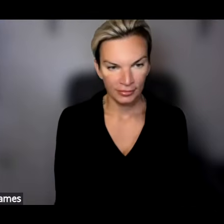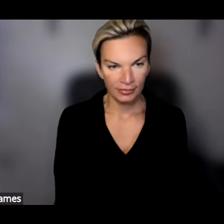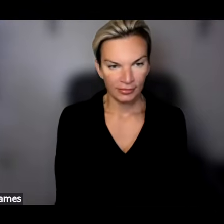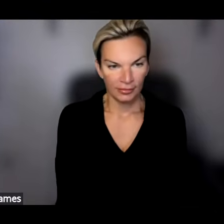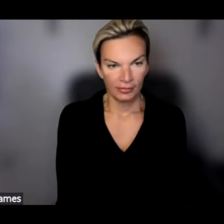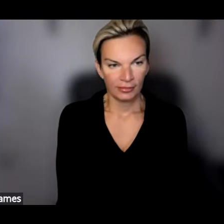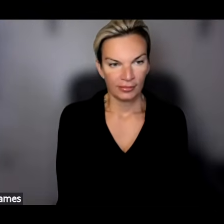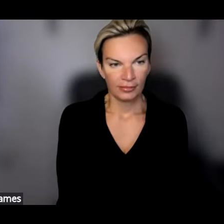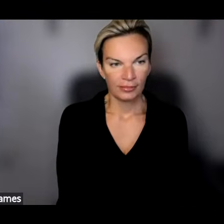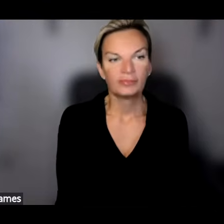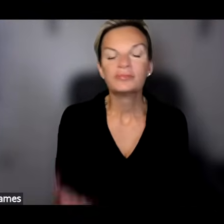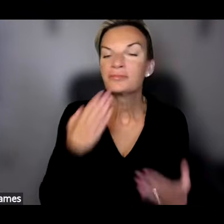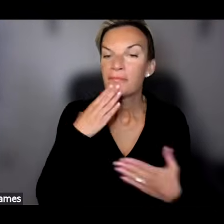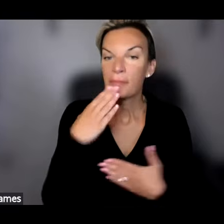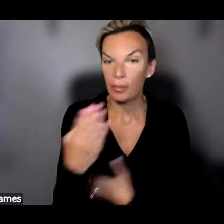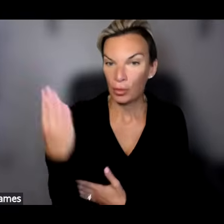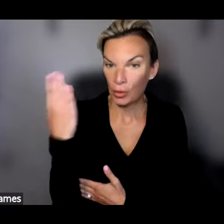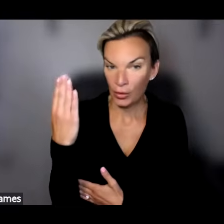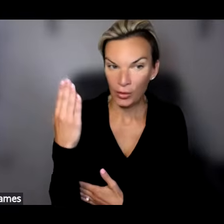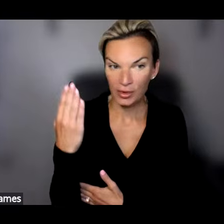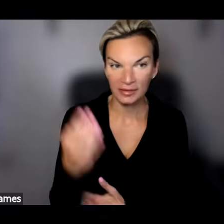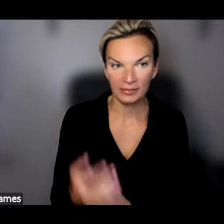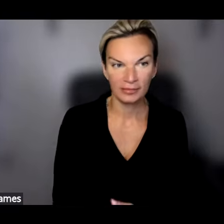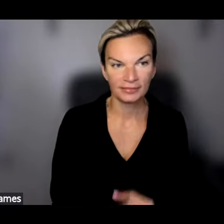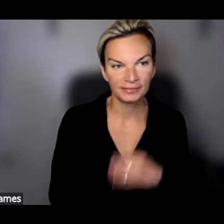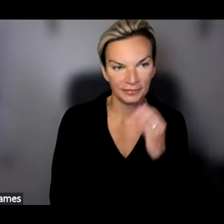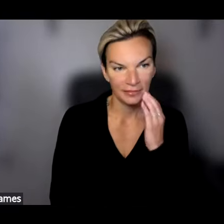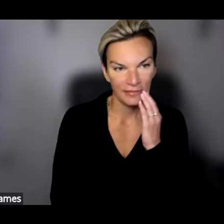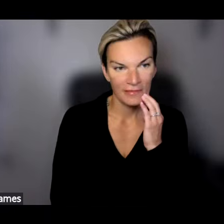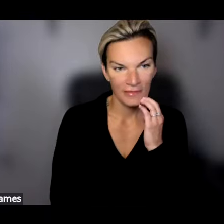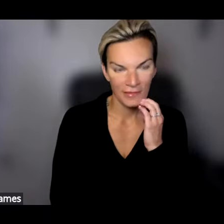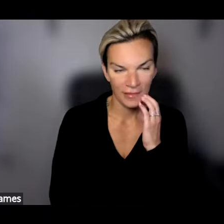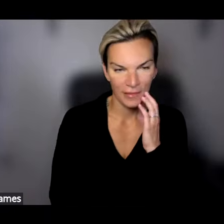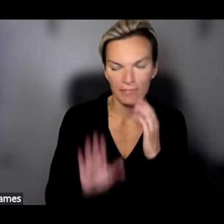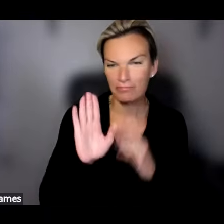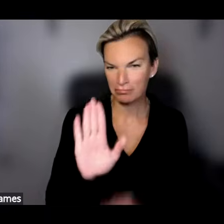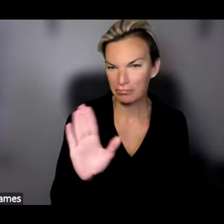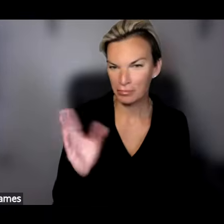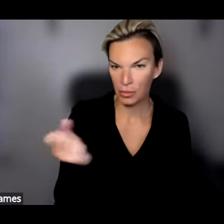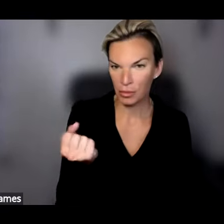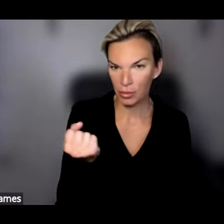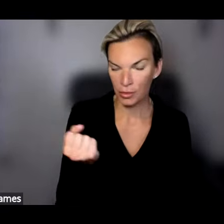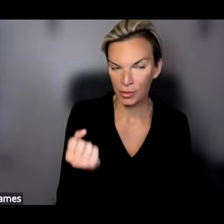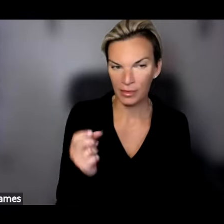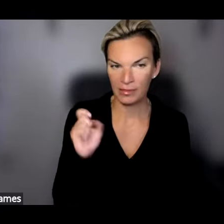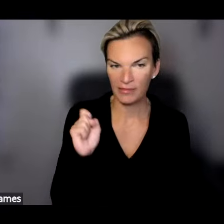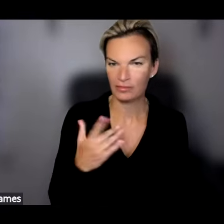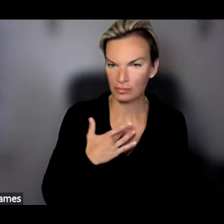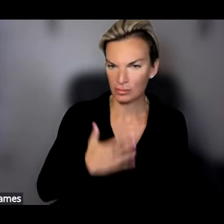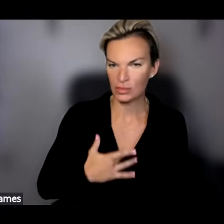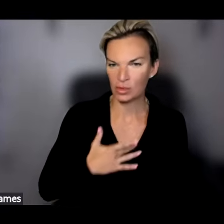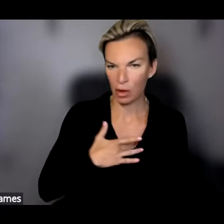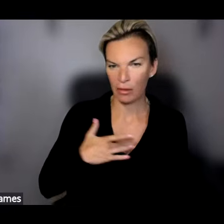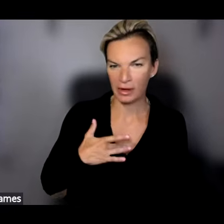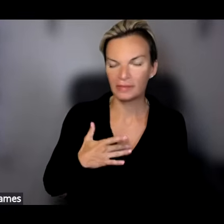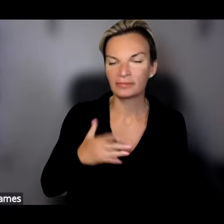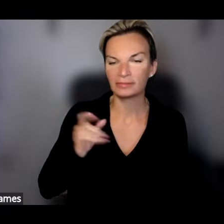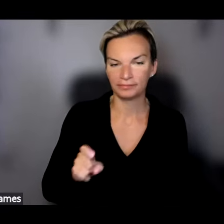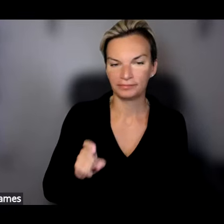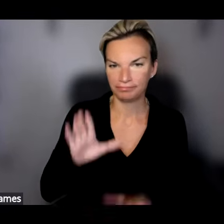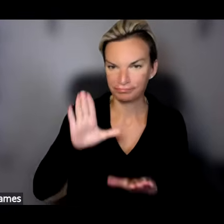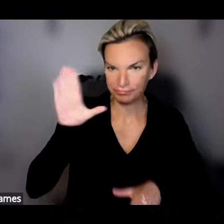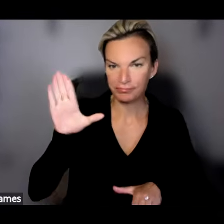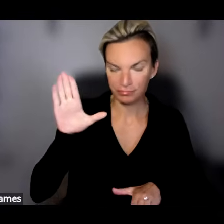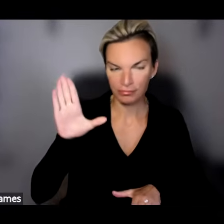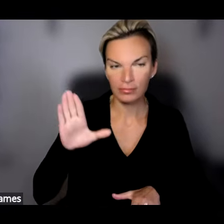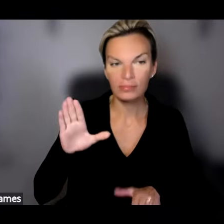should we? Good morning. This morning? Hang on just a second. Sure. Should we swear in this one? Ma'am, we're going to swear you in before we go forward.